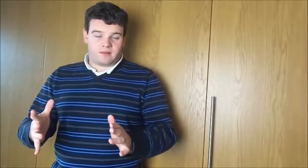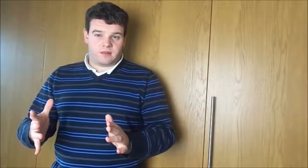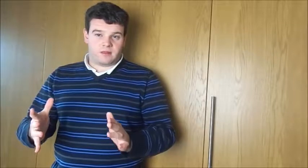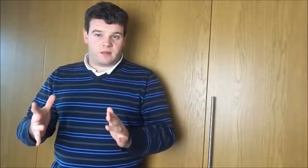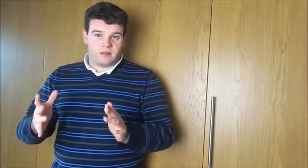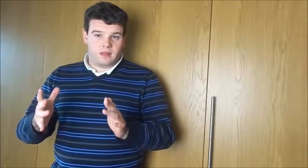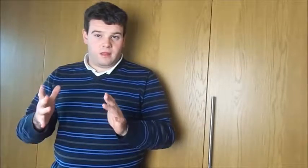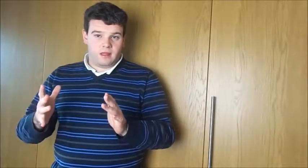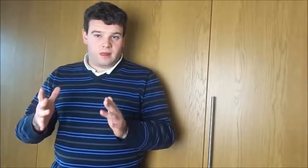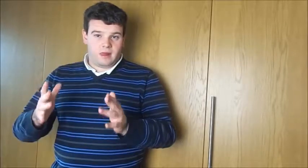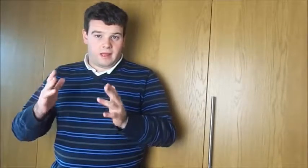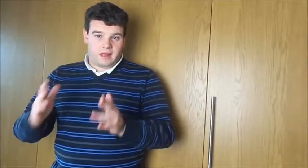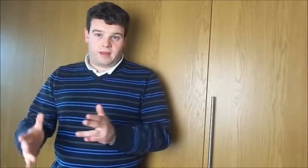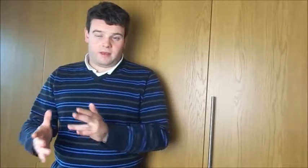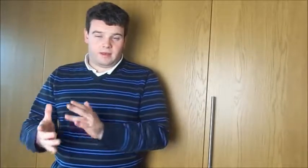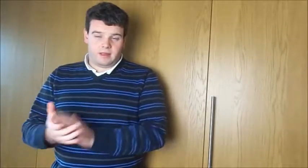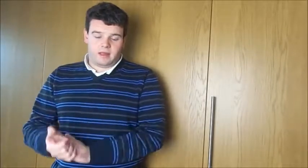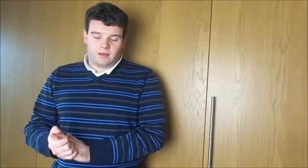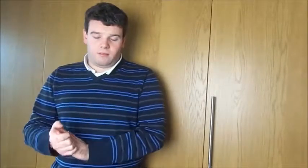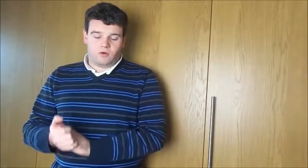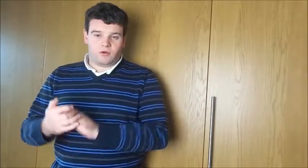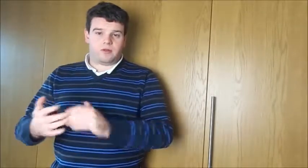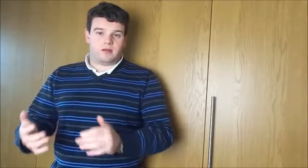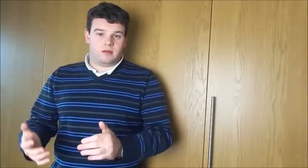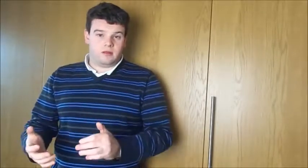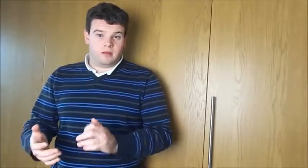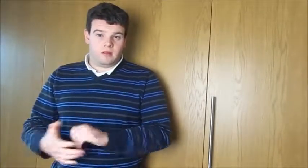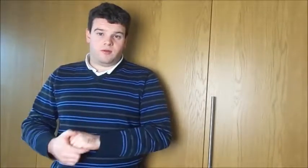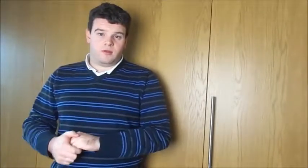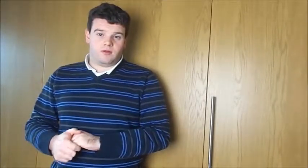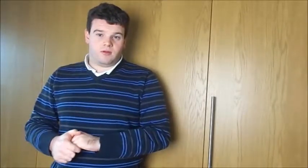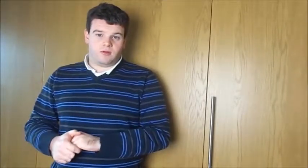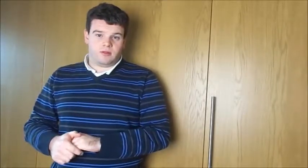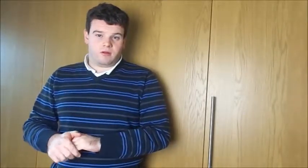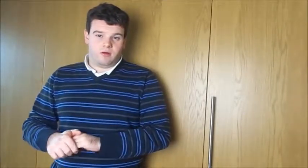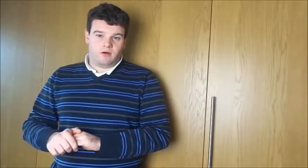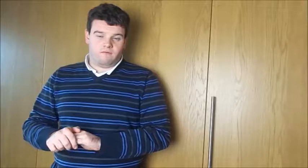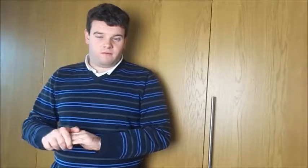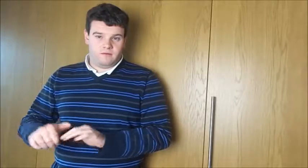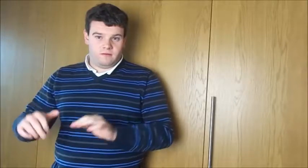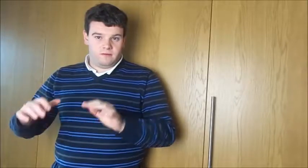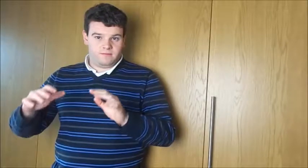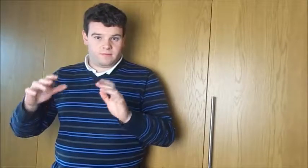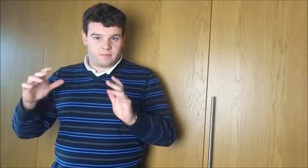Francis and Augusta, the Duke and Duchess of